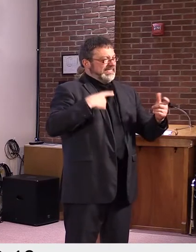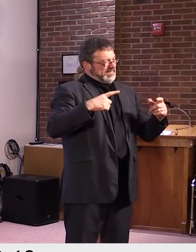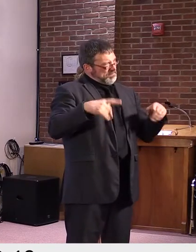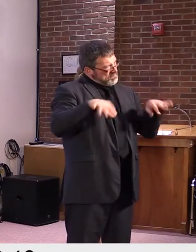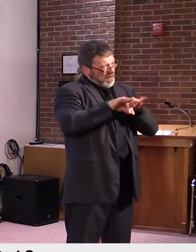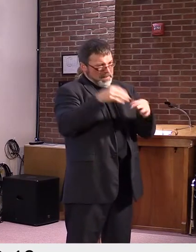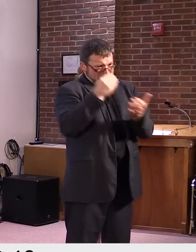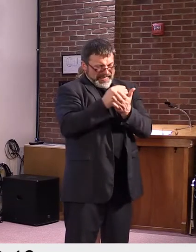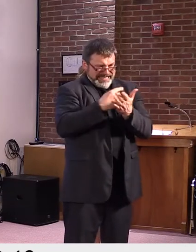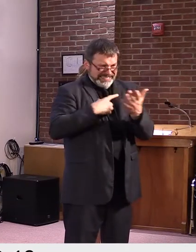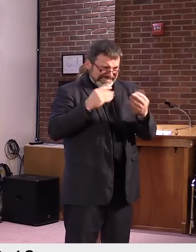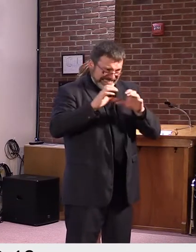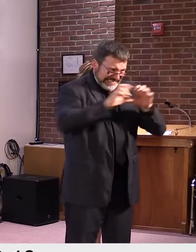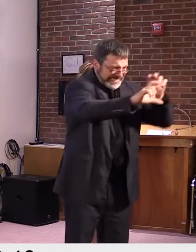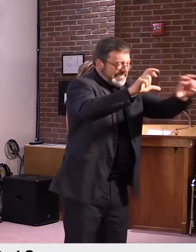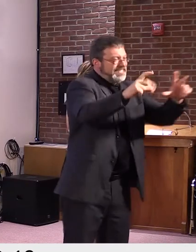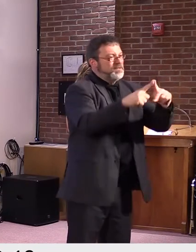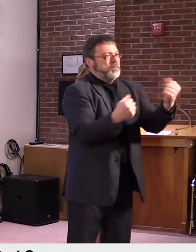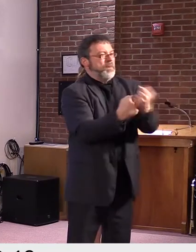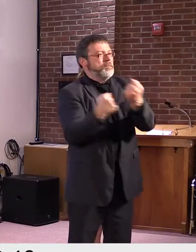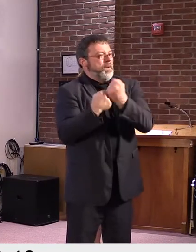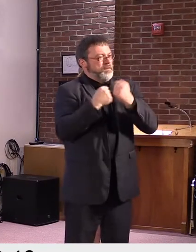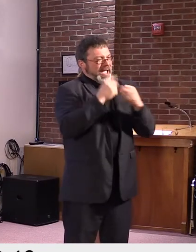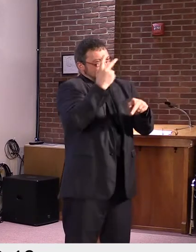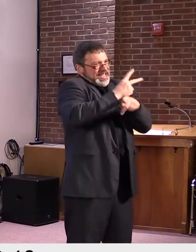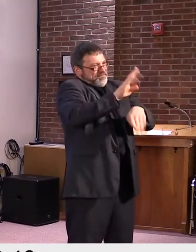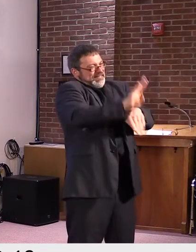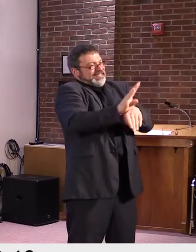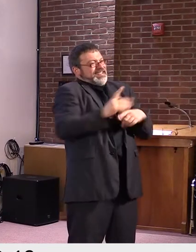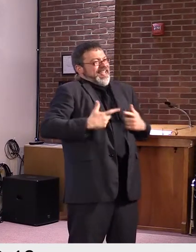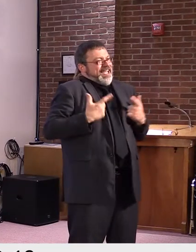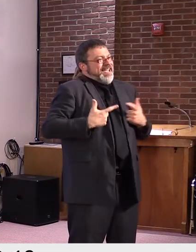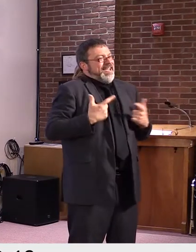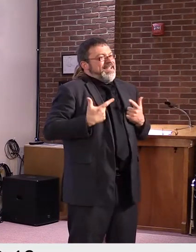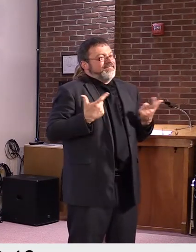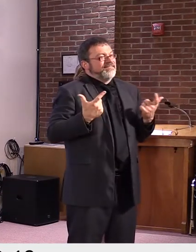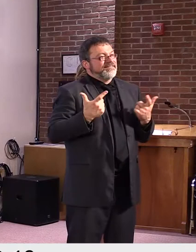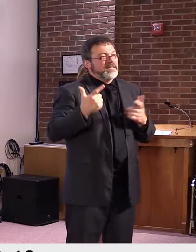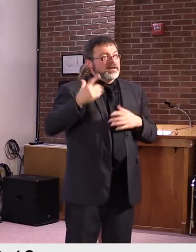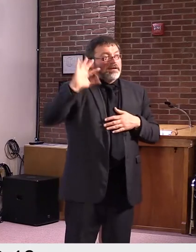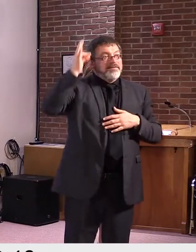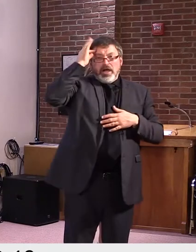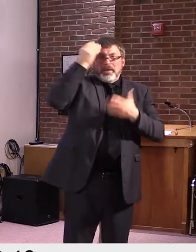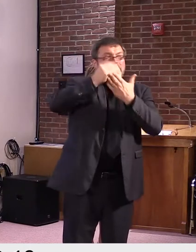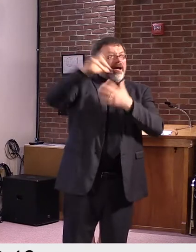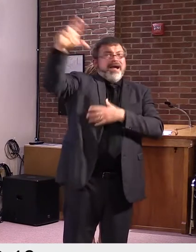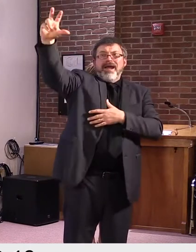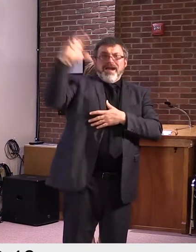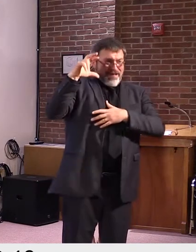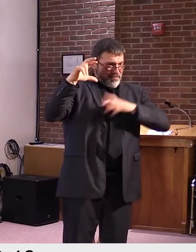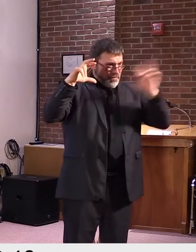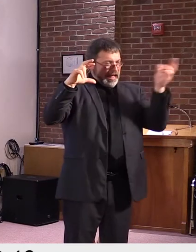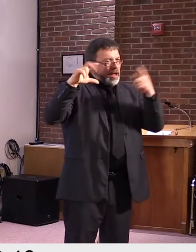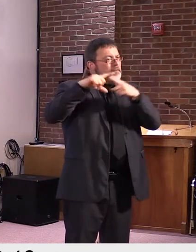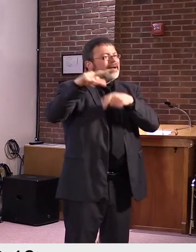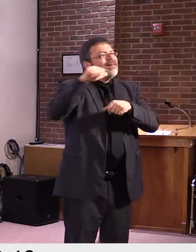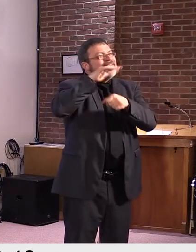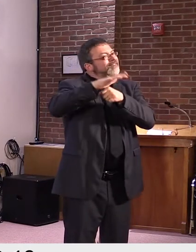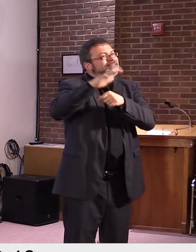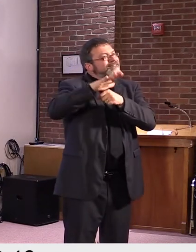can. And it's not going to be enough. To be perfectly honest and blunt, this is going